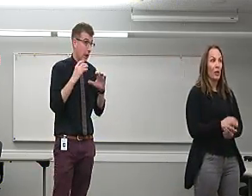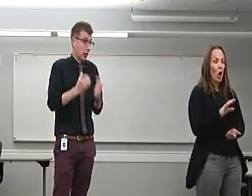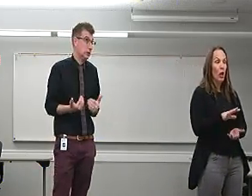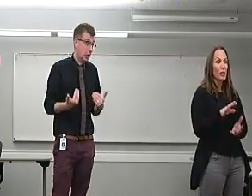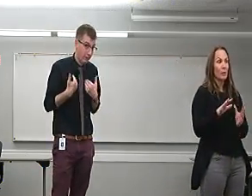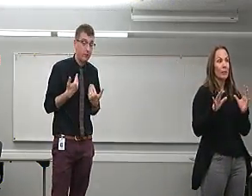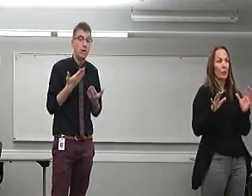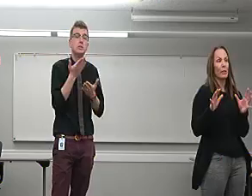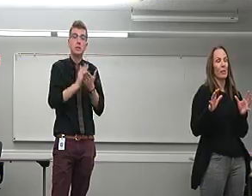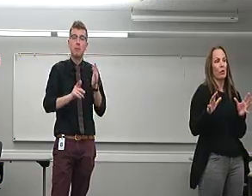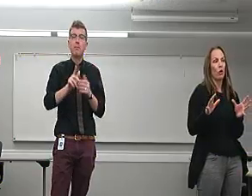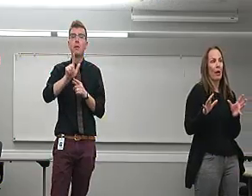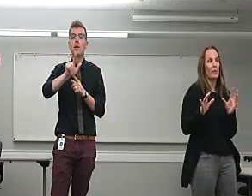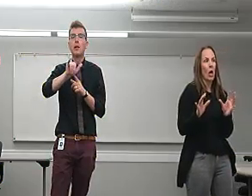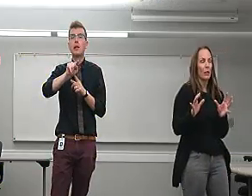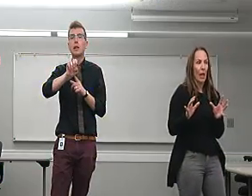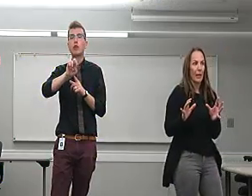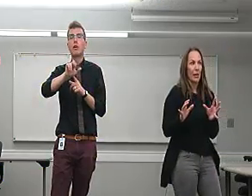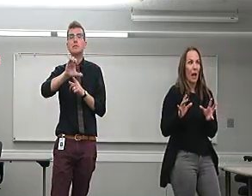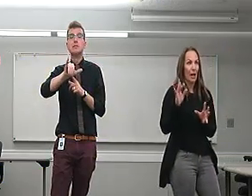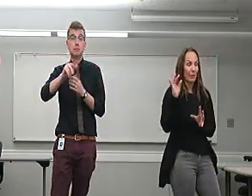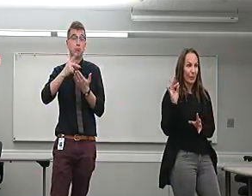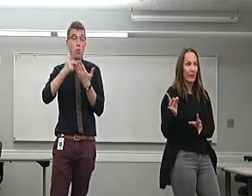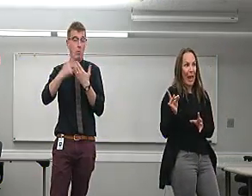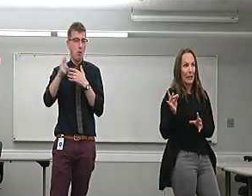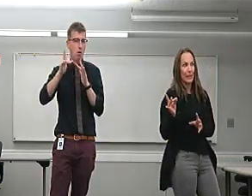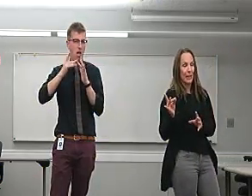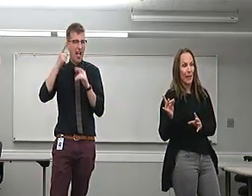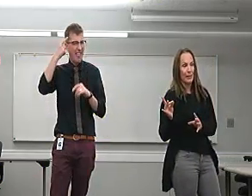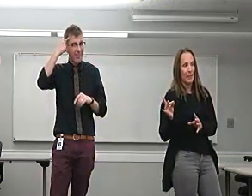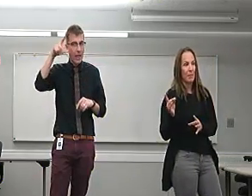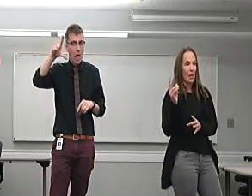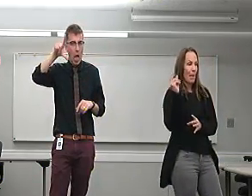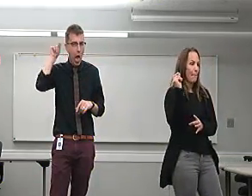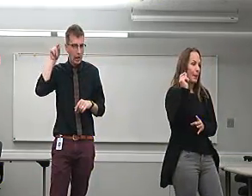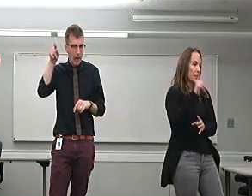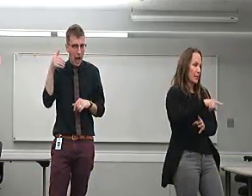literacy programs online. I believe Gallaudet has some, but